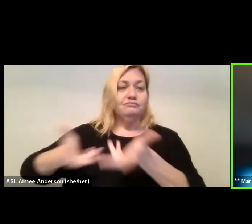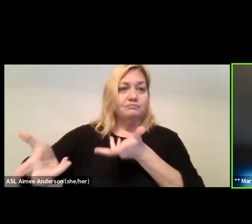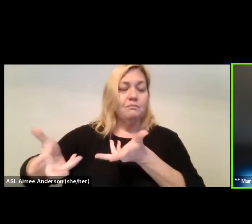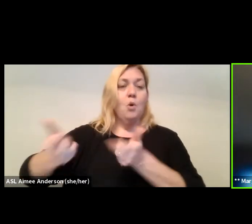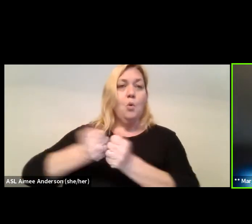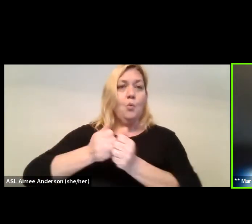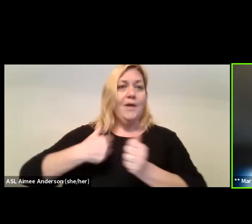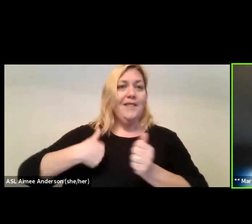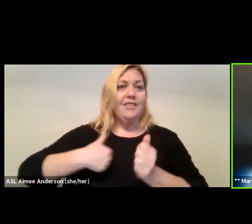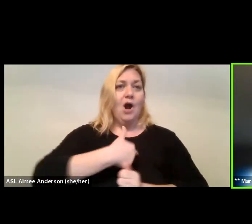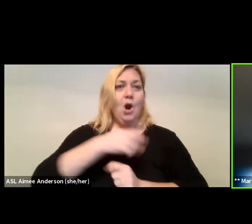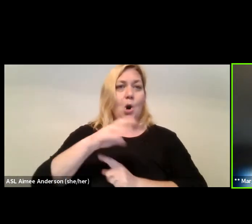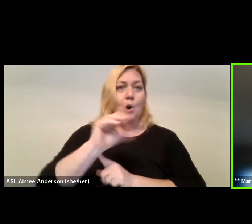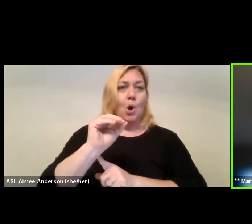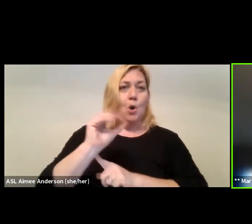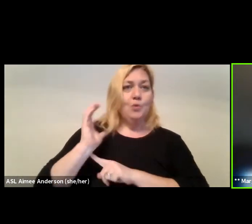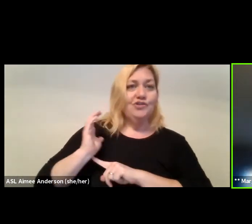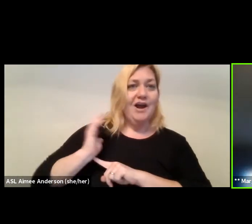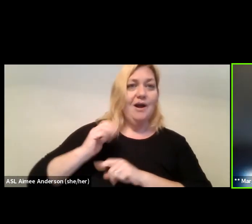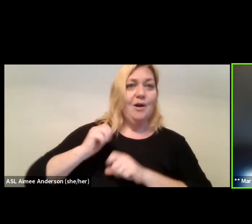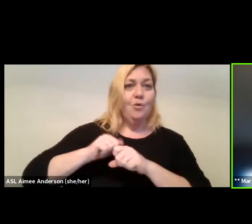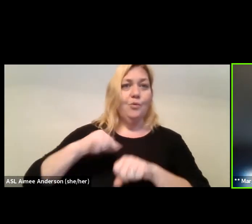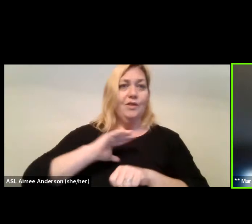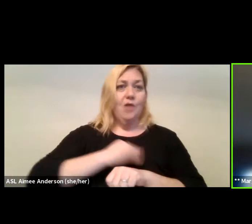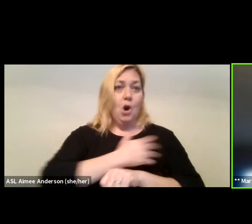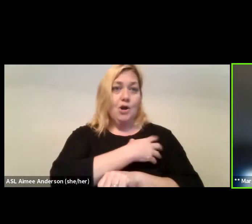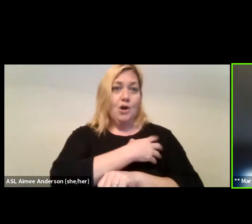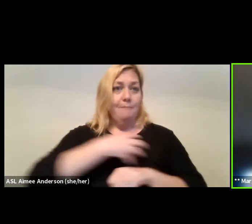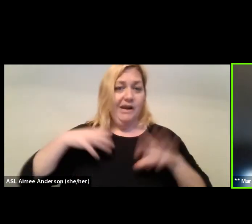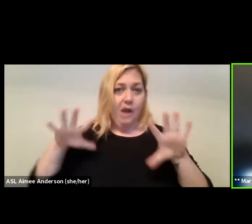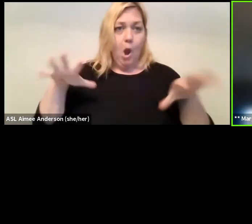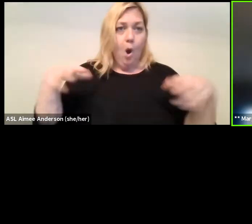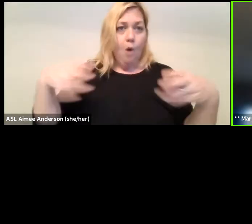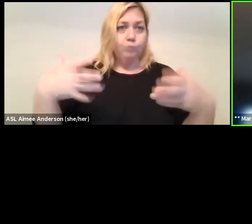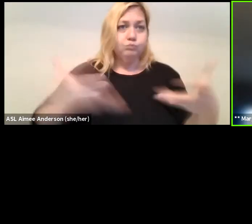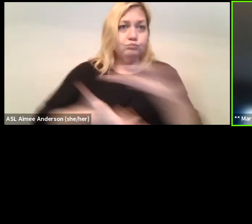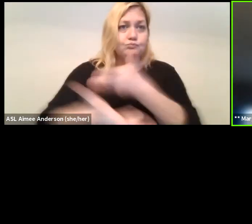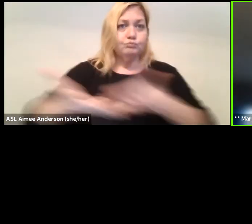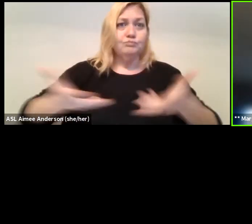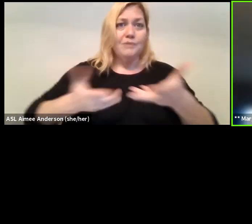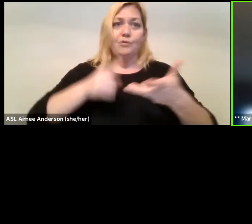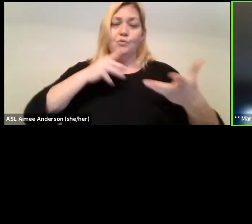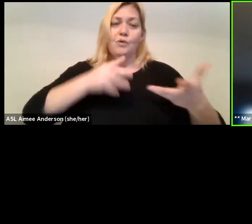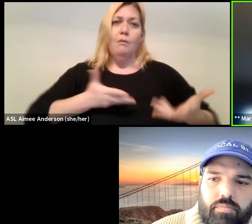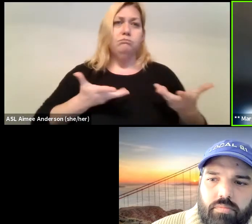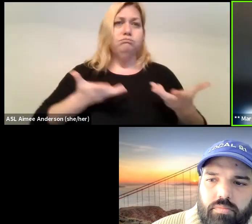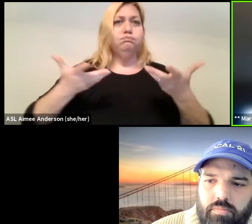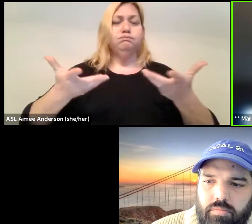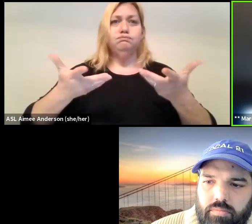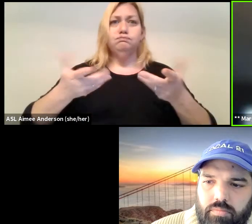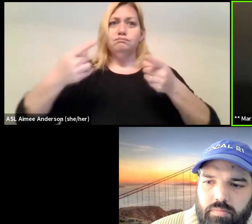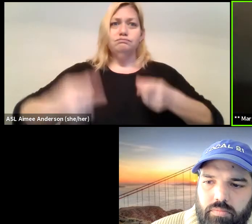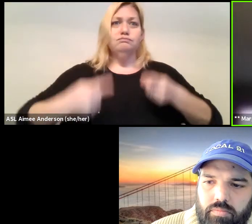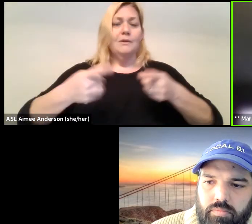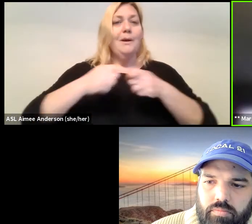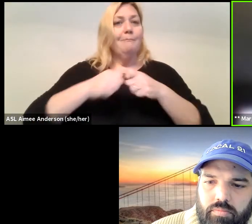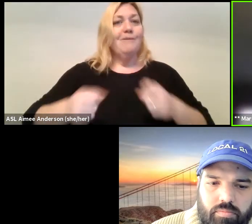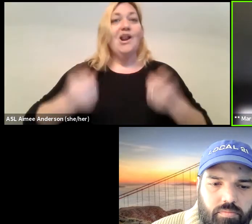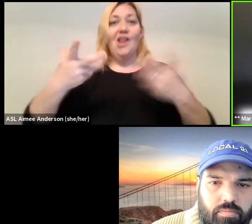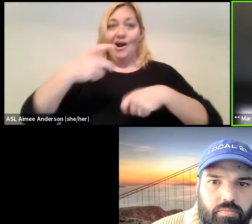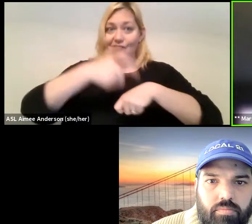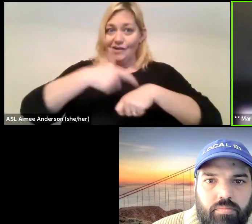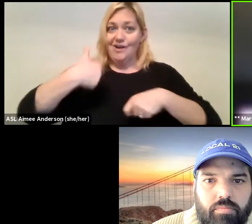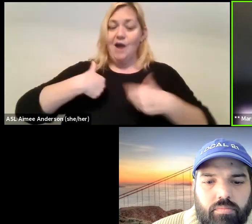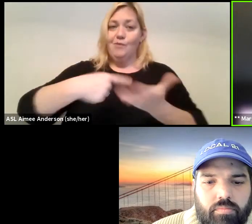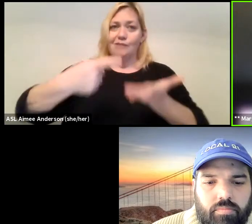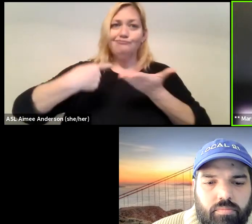our co-chairs and with our whole committee. And it was a heavy lift, but we spent the bulk of our time doing that. And